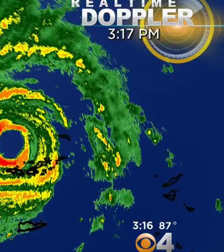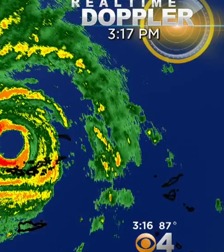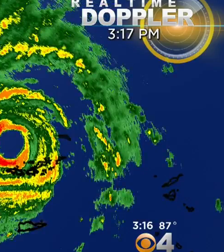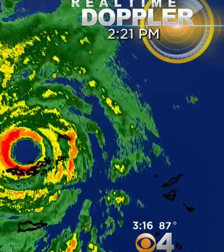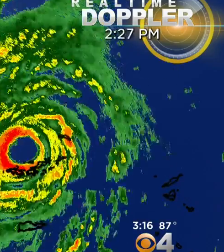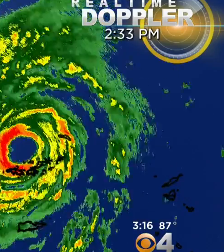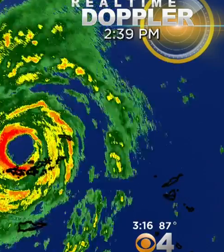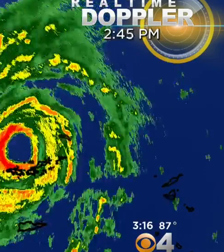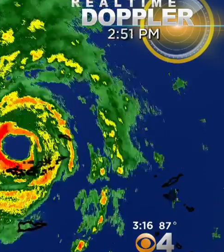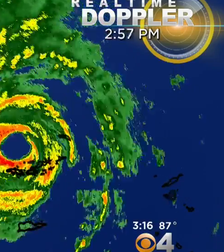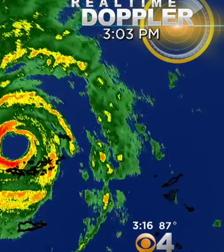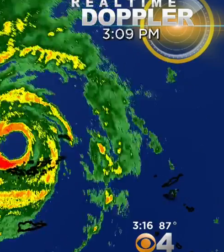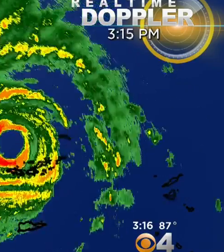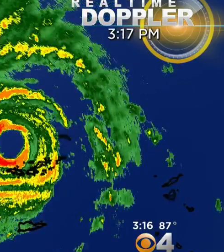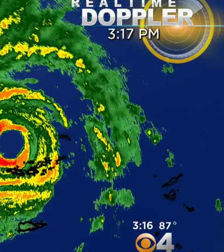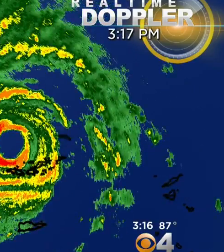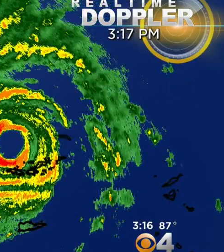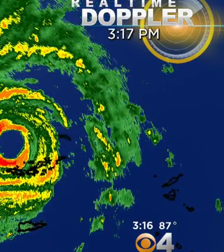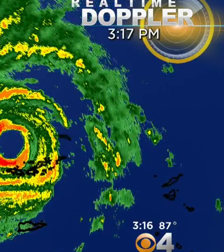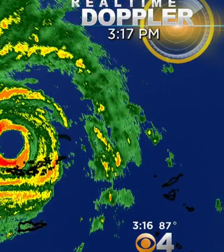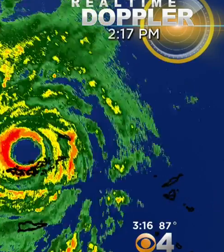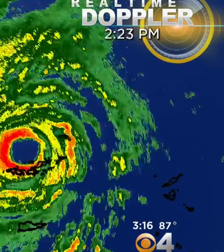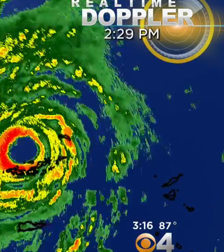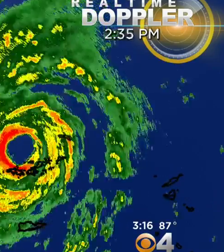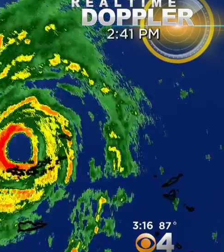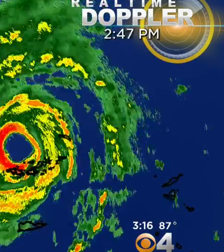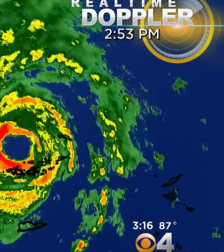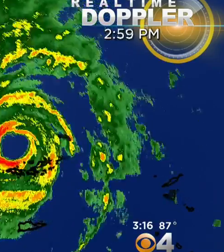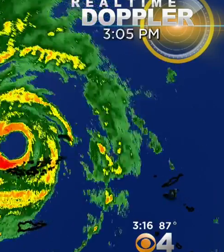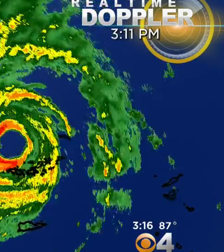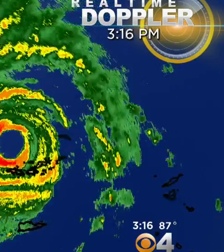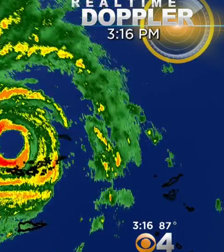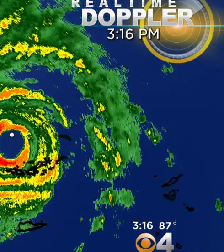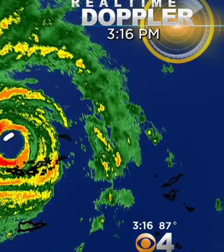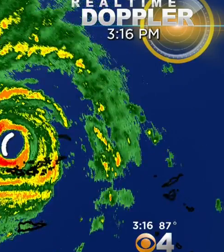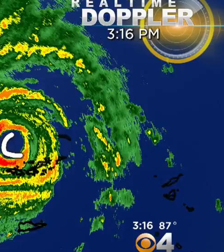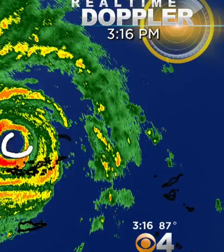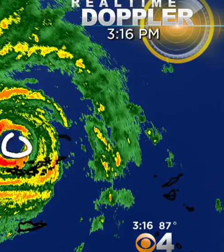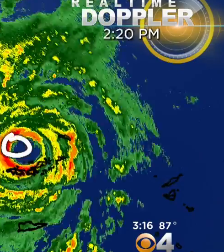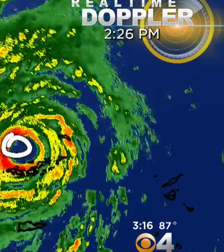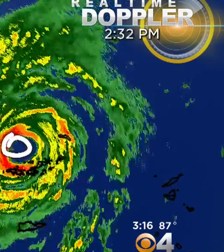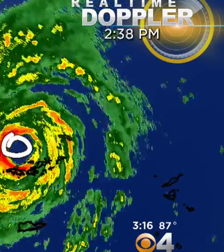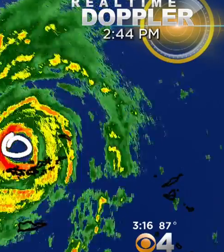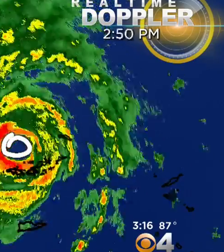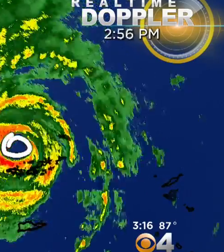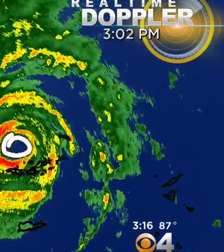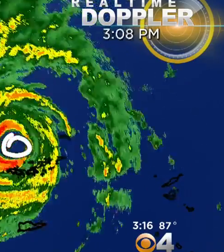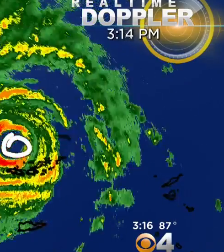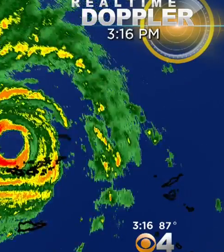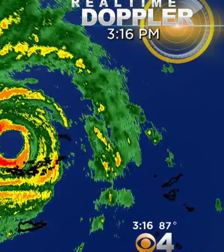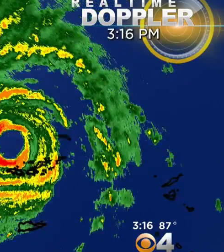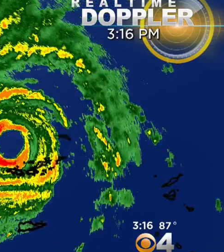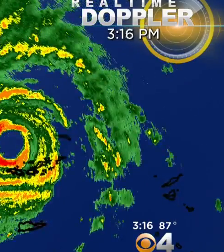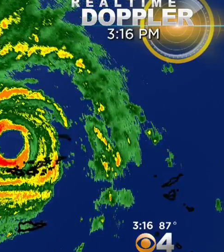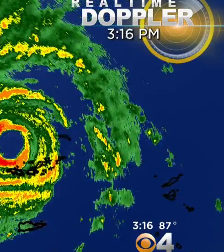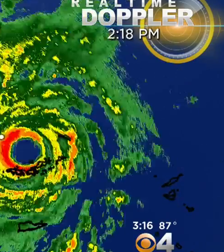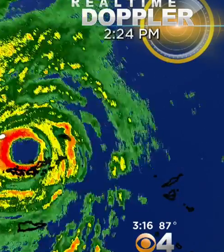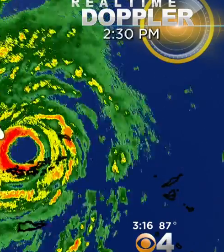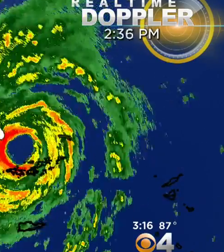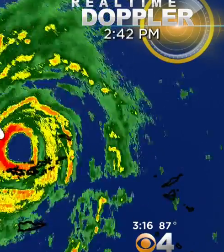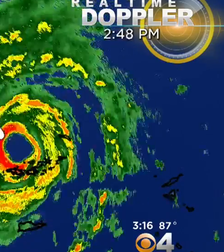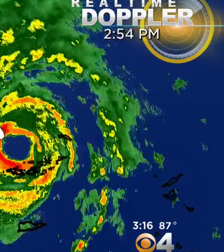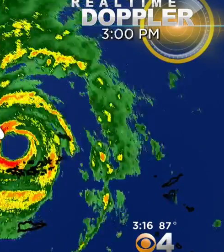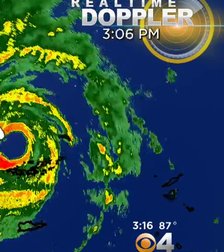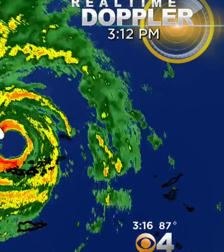than that. So, and it's not that wide. It's about 40 miles wide. The eye there is about 25 miles wide, and then there's another